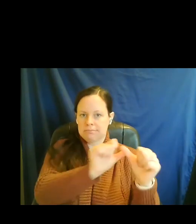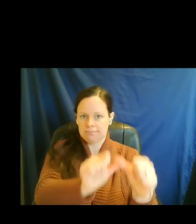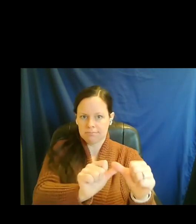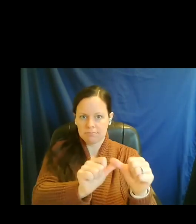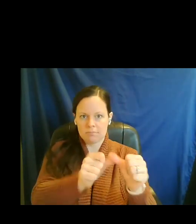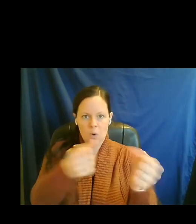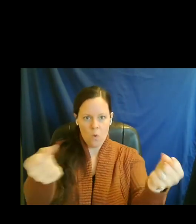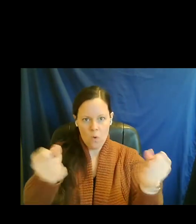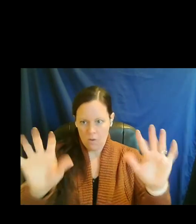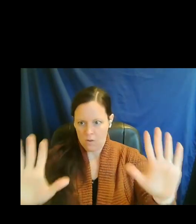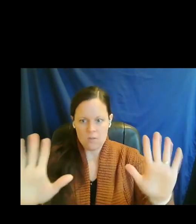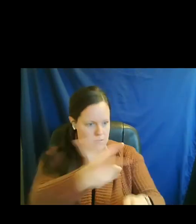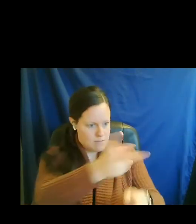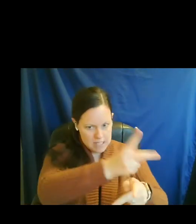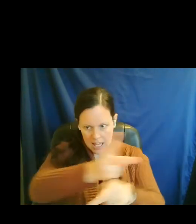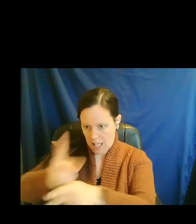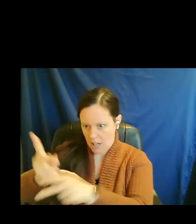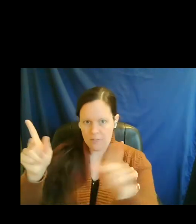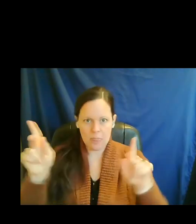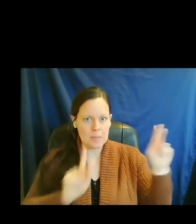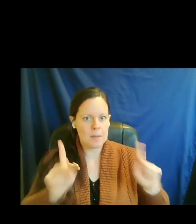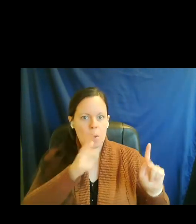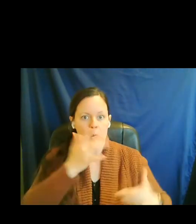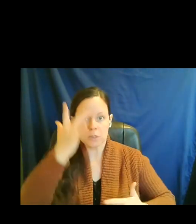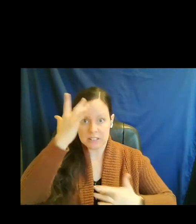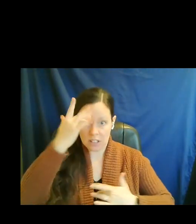take care of those that came into our doors.